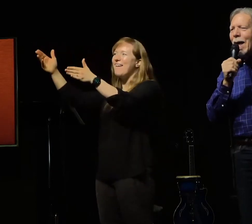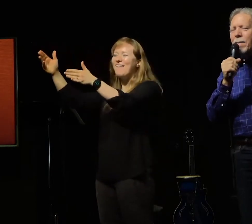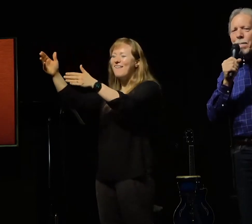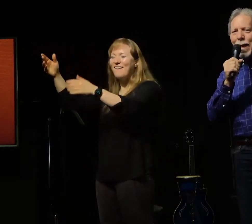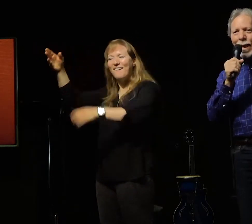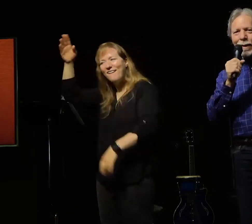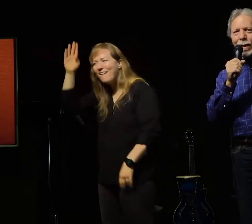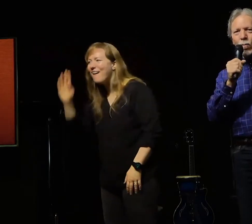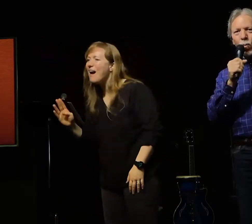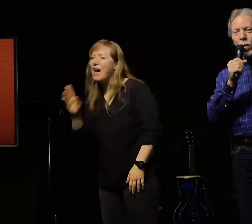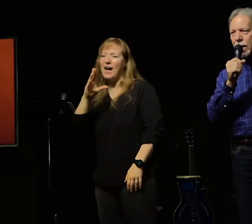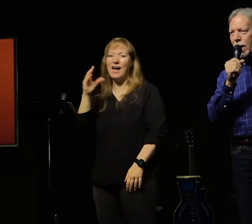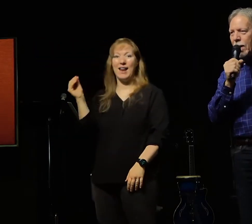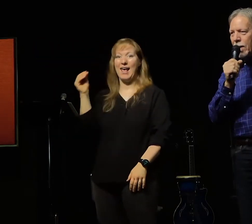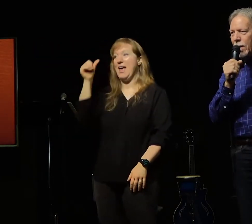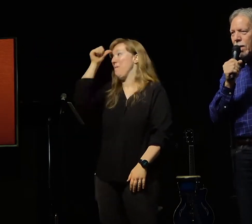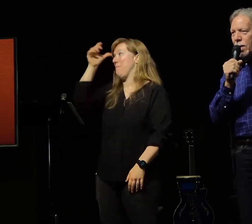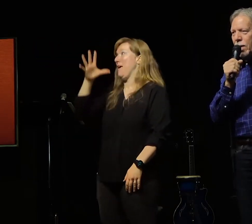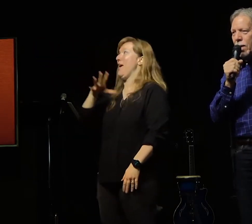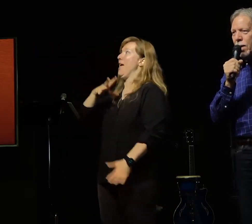God and man in one,